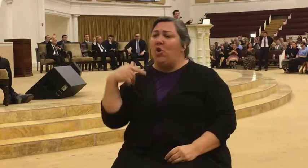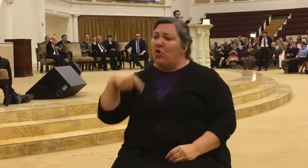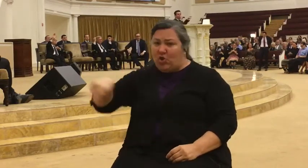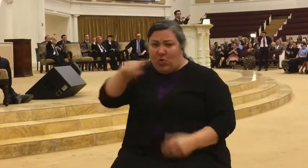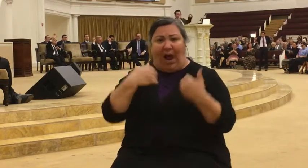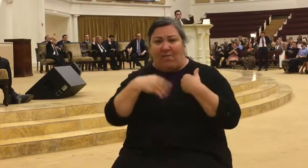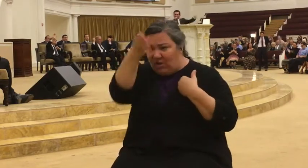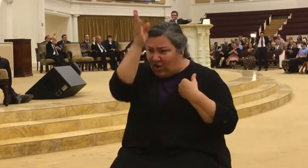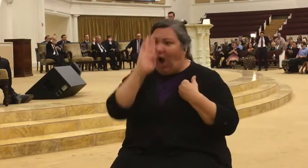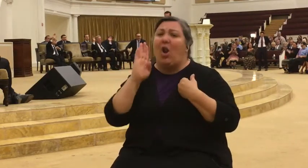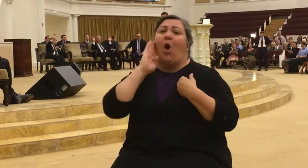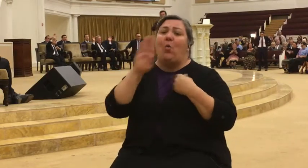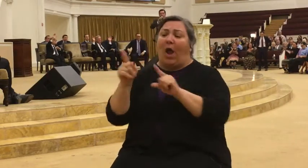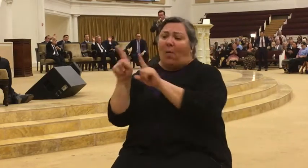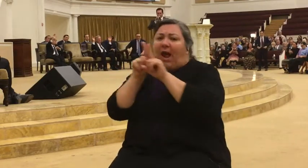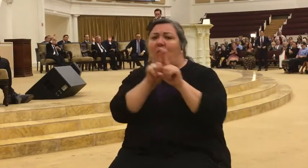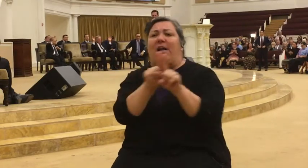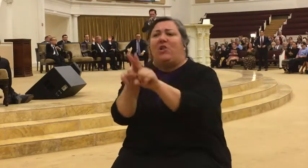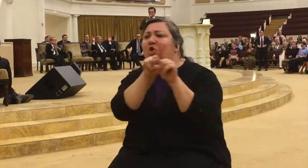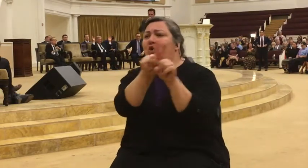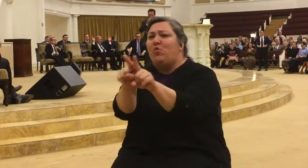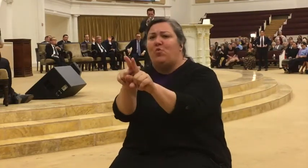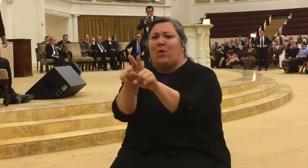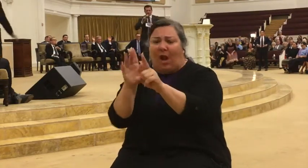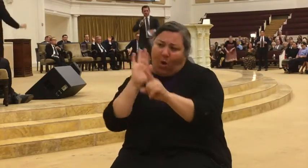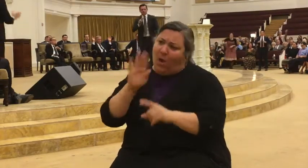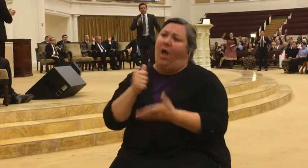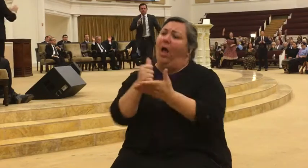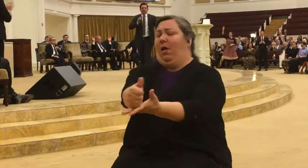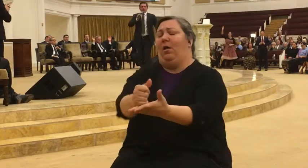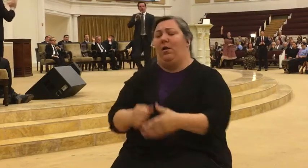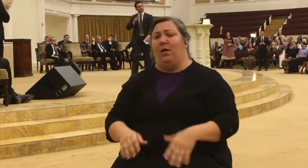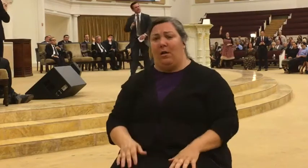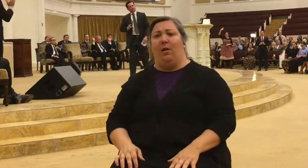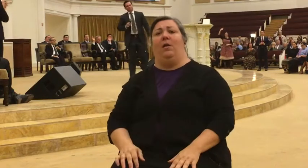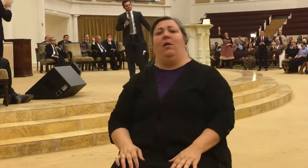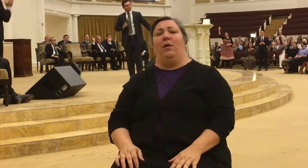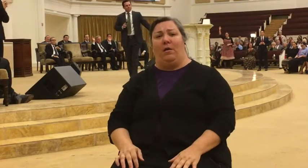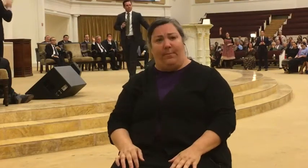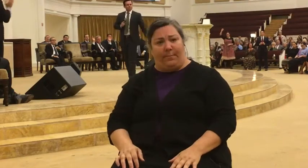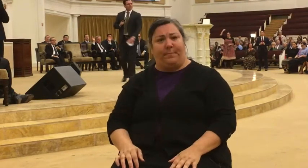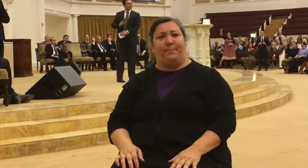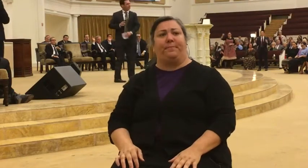You've got a God that'll go beside you, that'll stand with you.